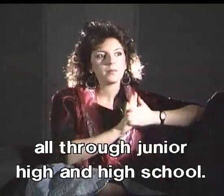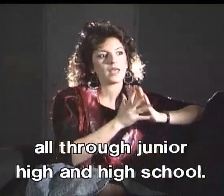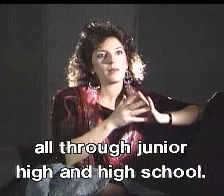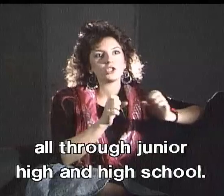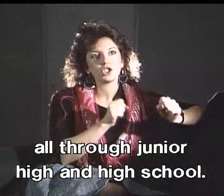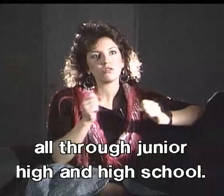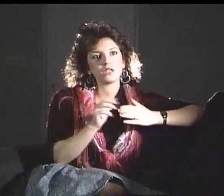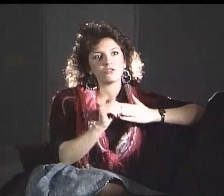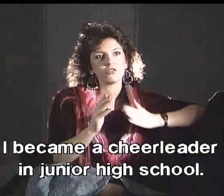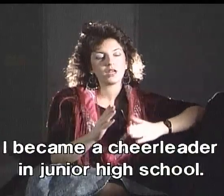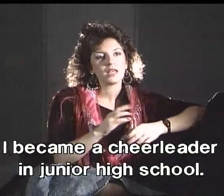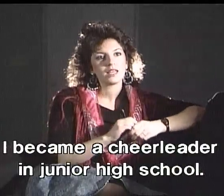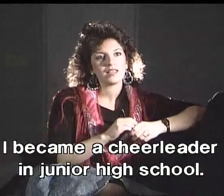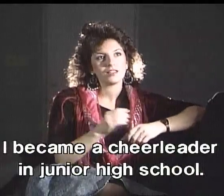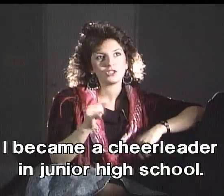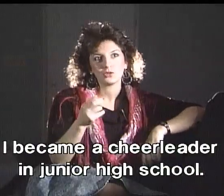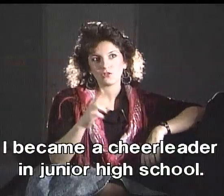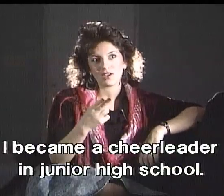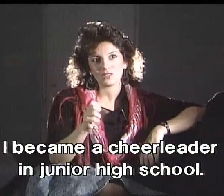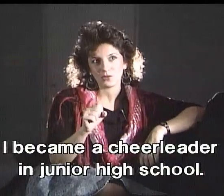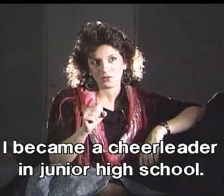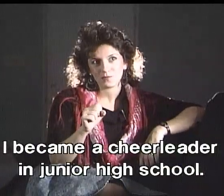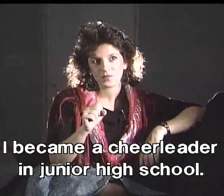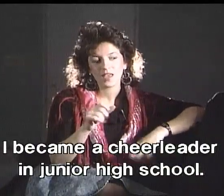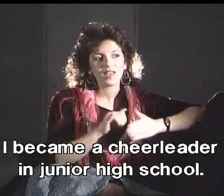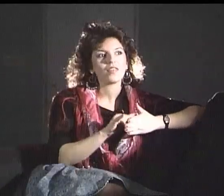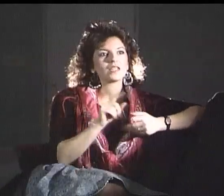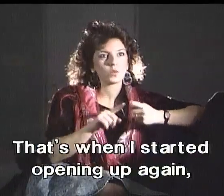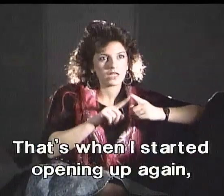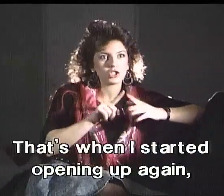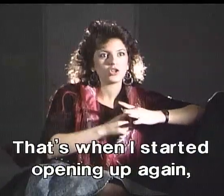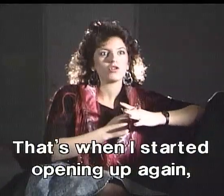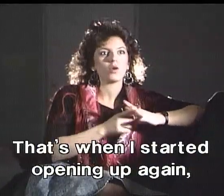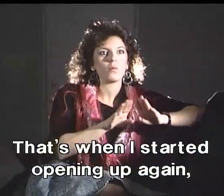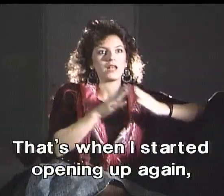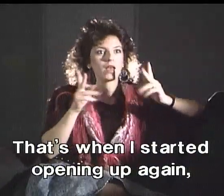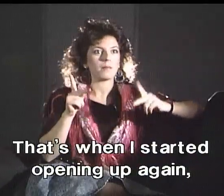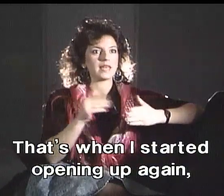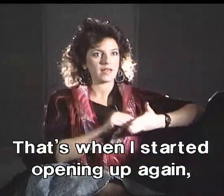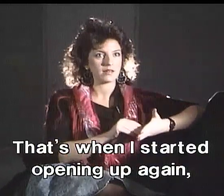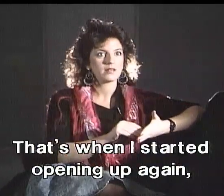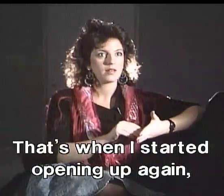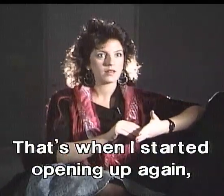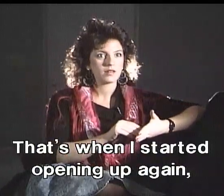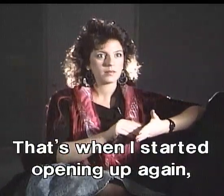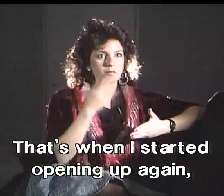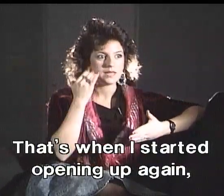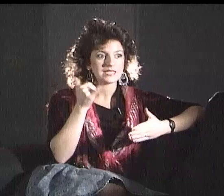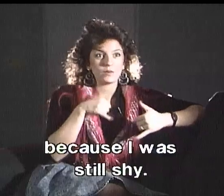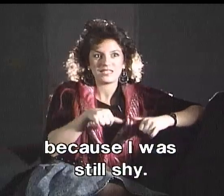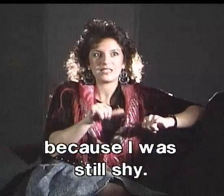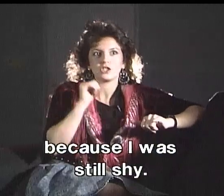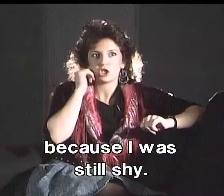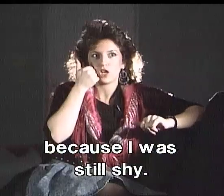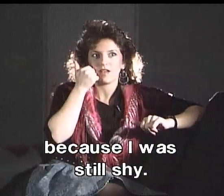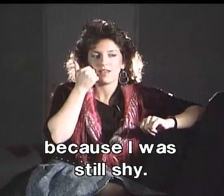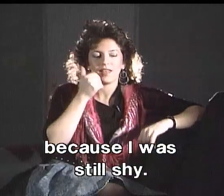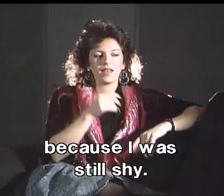became a cheerleader in junior high school, and that's when I started opening up again. Because I was still shy.